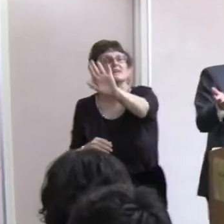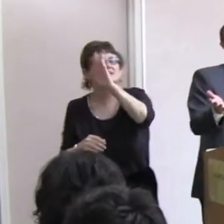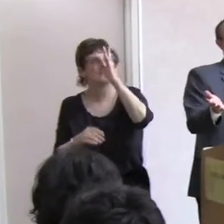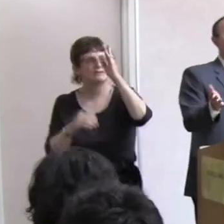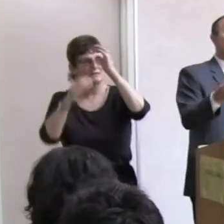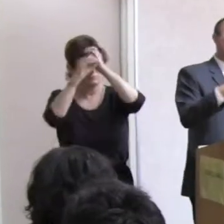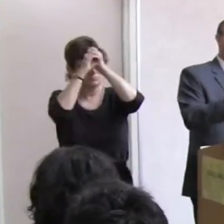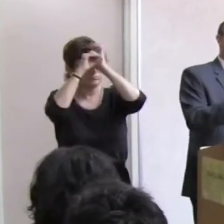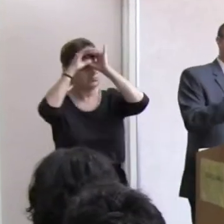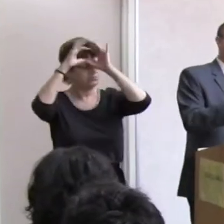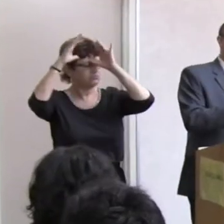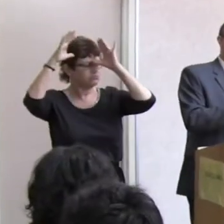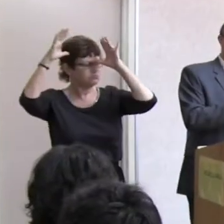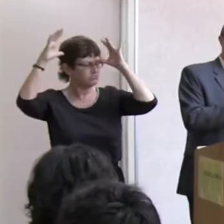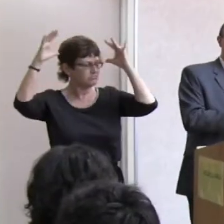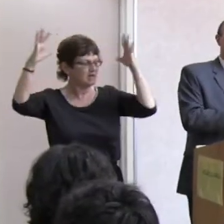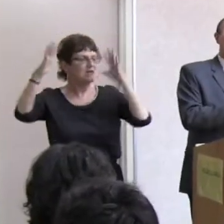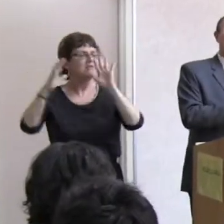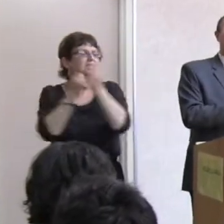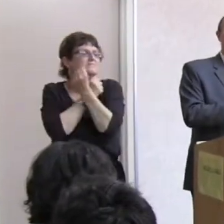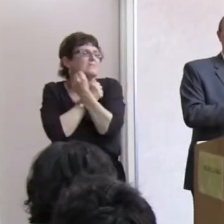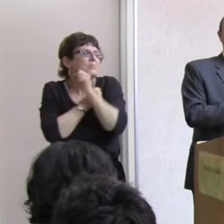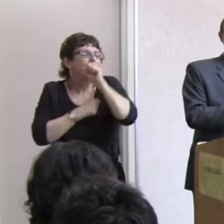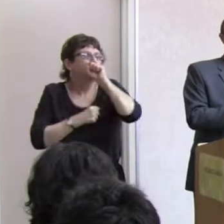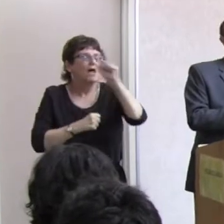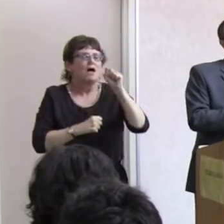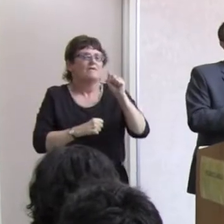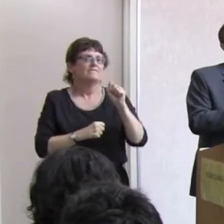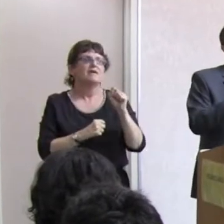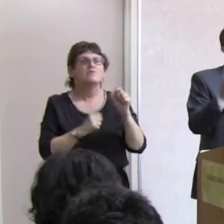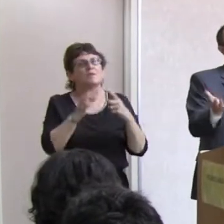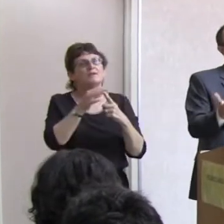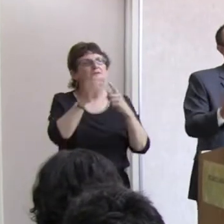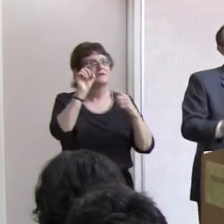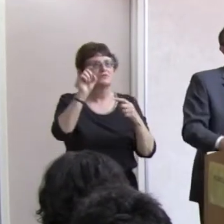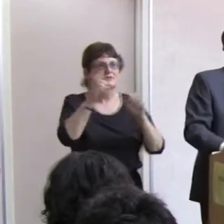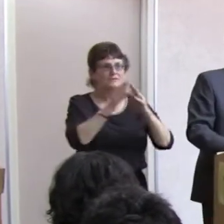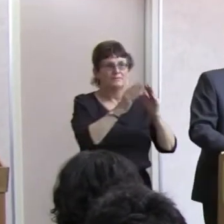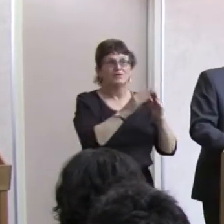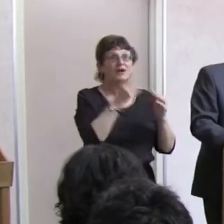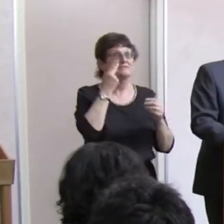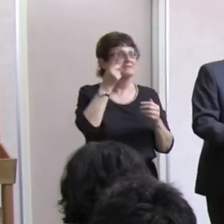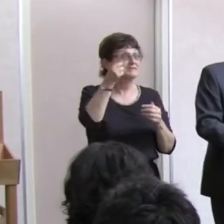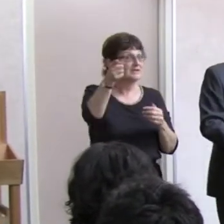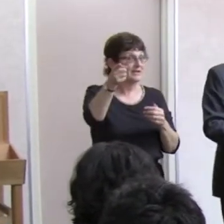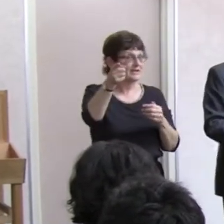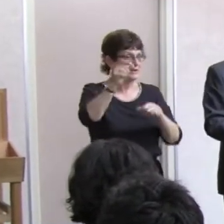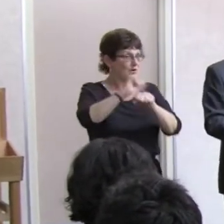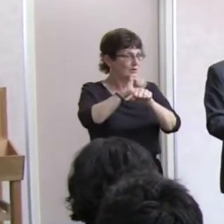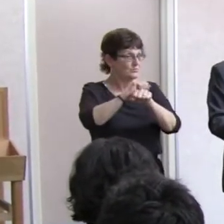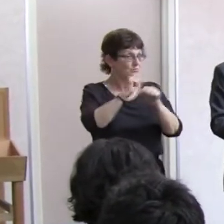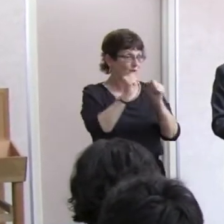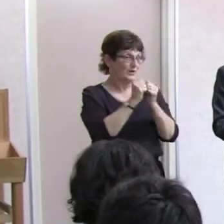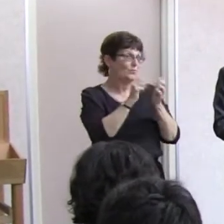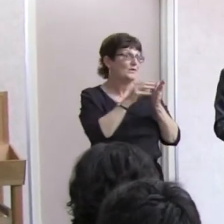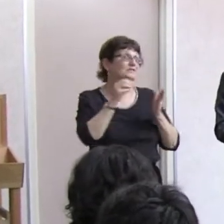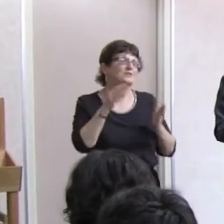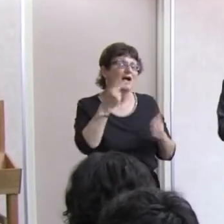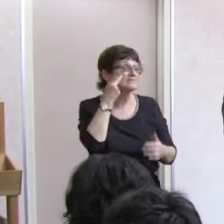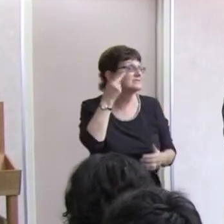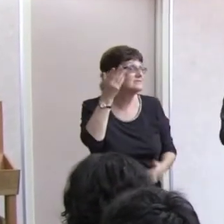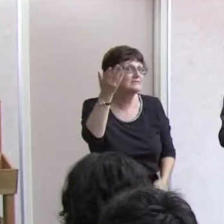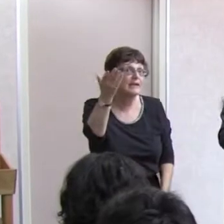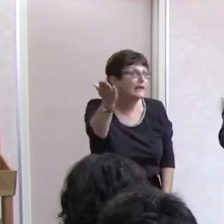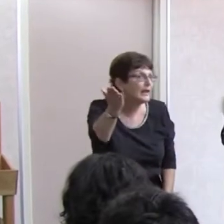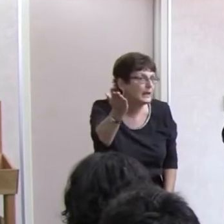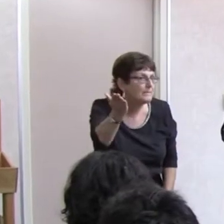passion, quite honestly, around, you know, the special needs community. And I've seen him, you know, working with students, and I've seen him, you know,